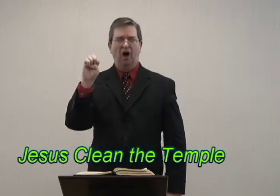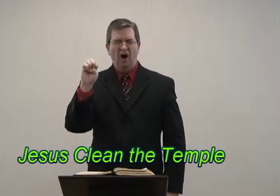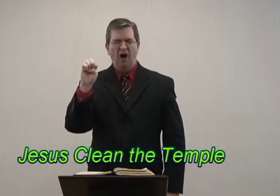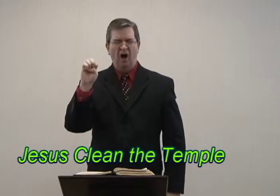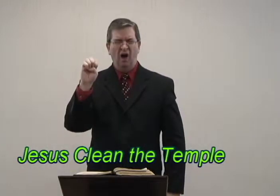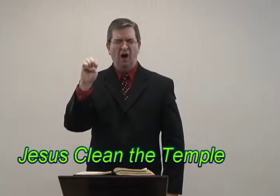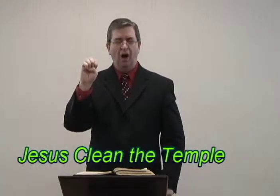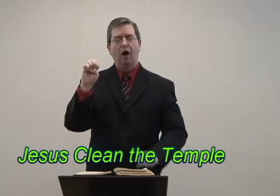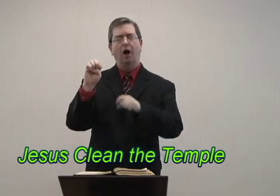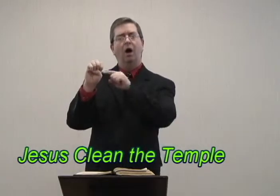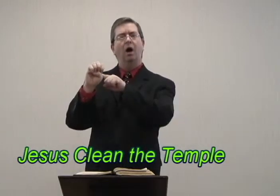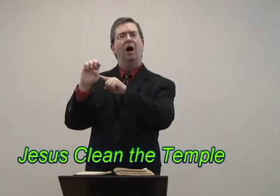Jesus cleans the temple.